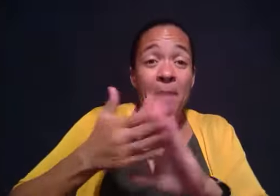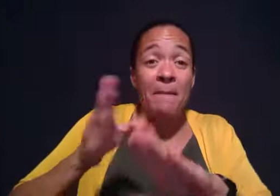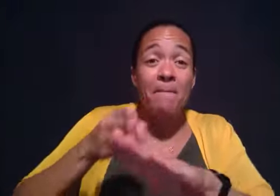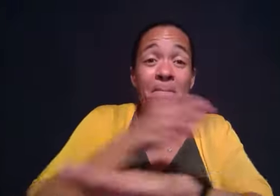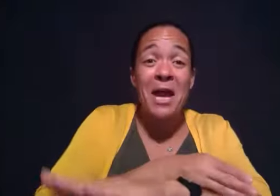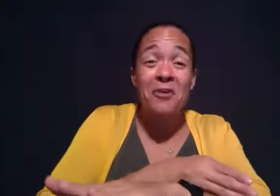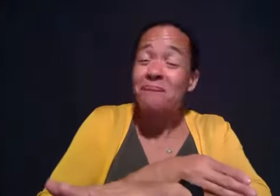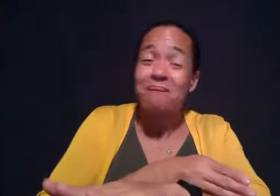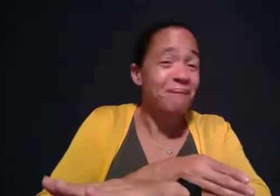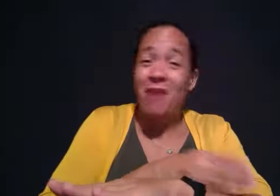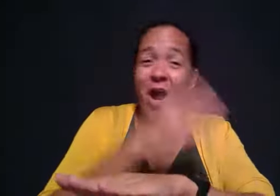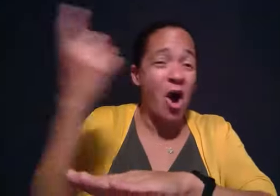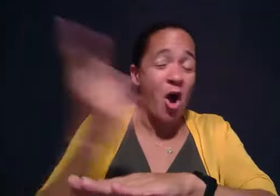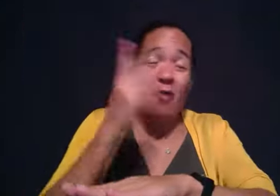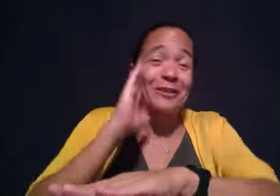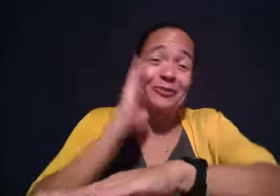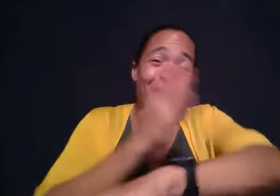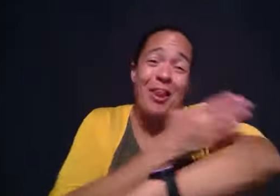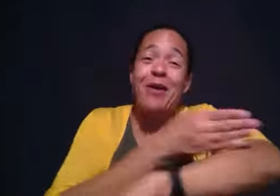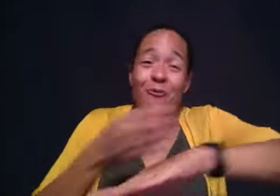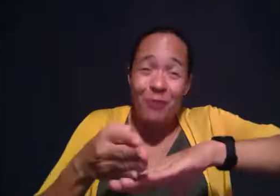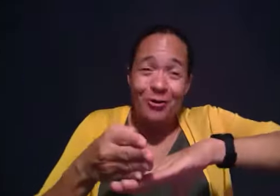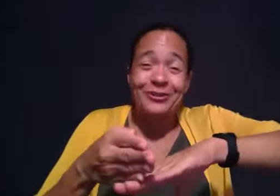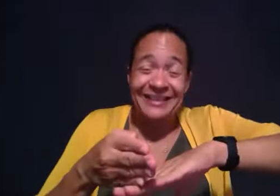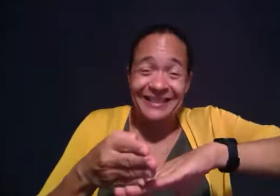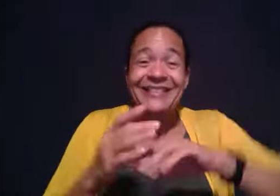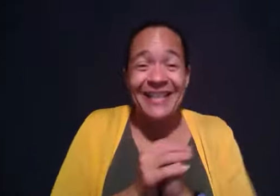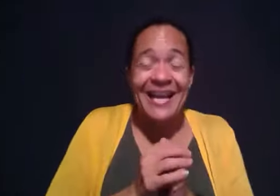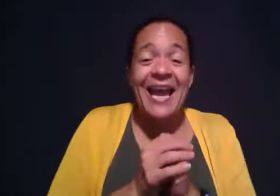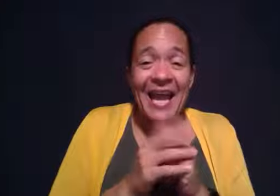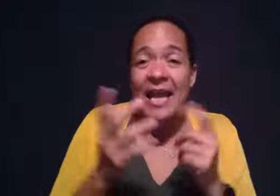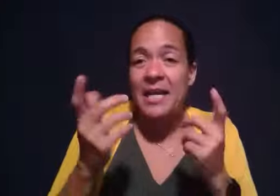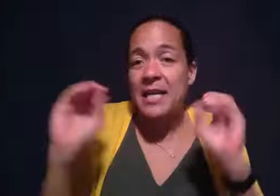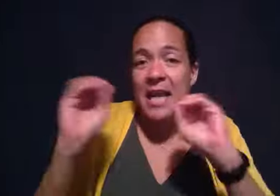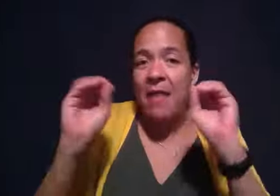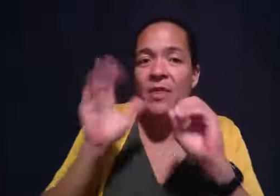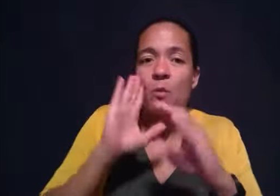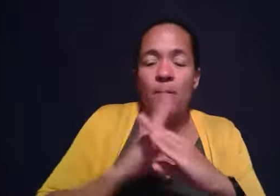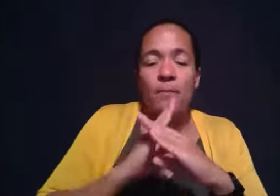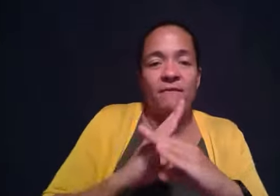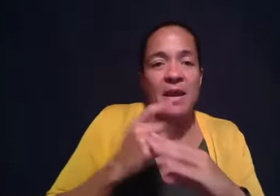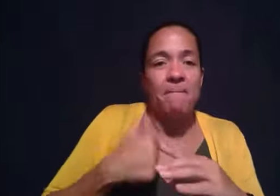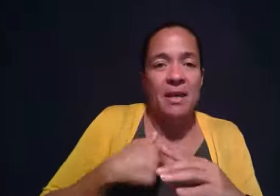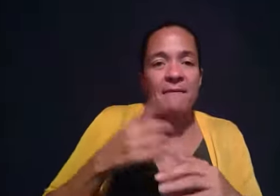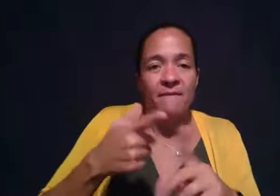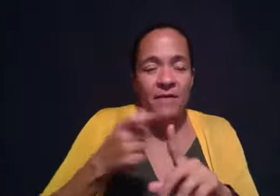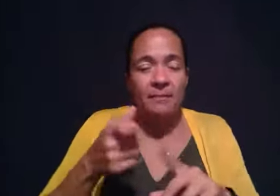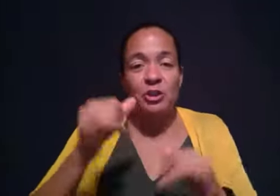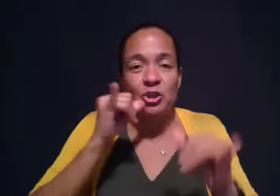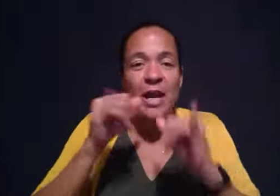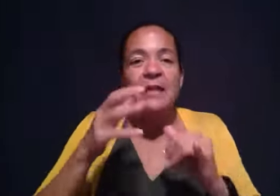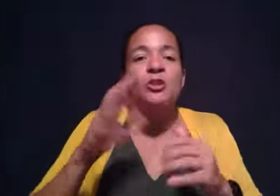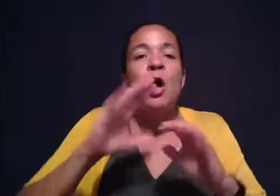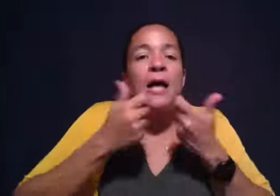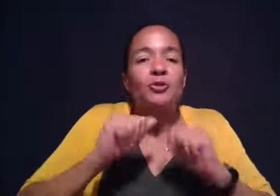will is ever going to keep me from taking a drink, but I don't know that. And so I keep changing things around on the outside of me, not